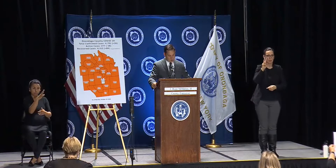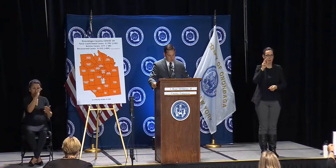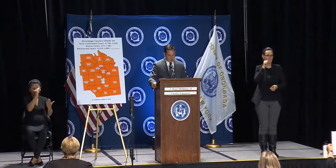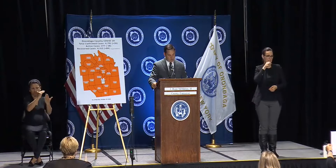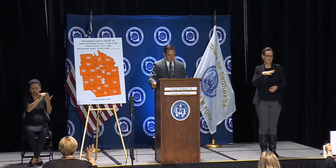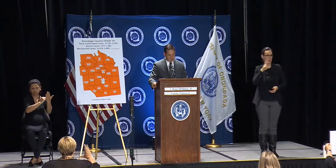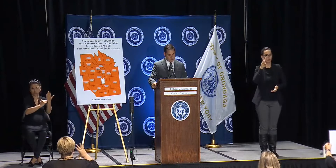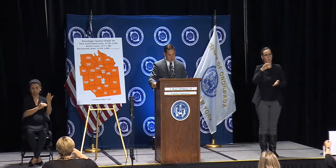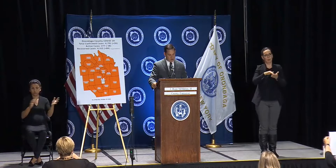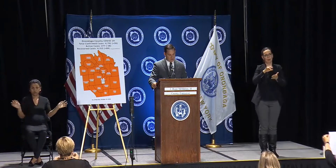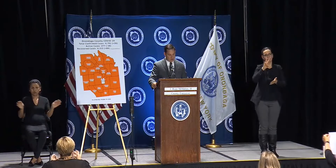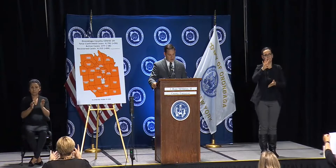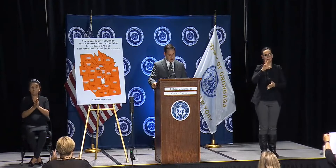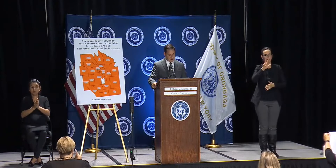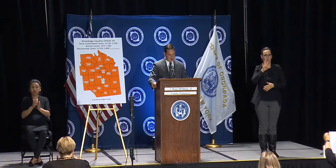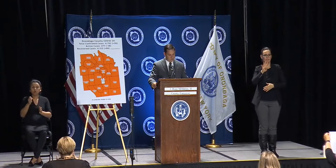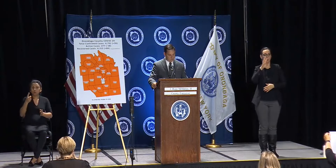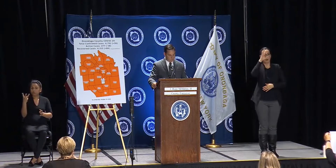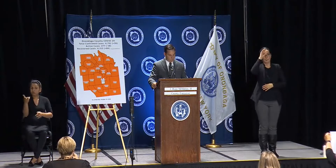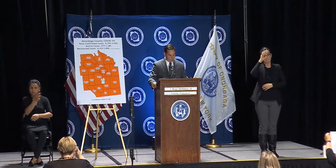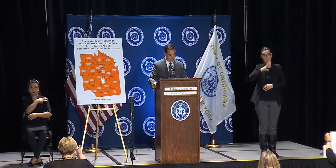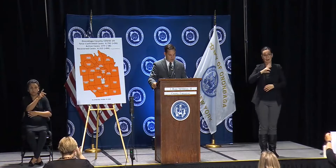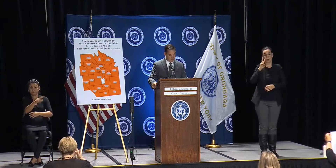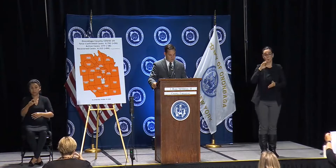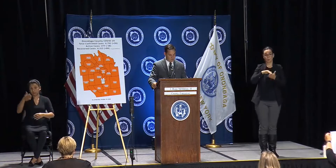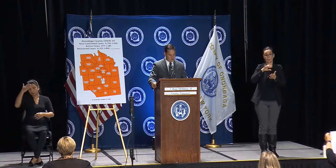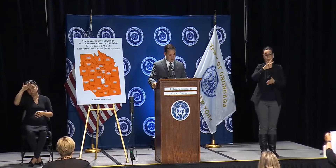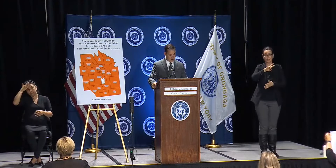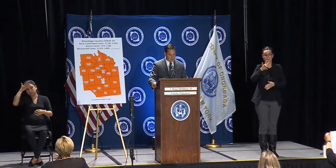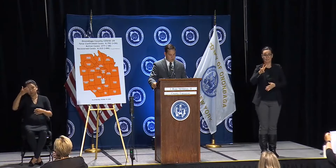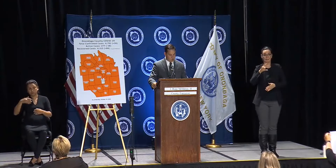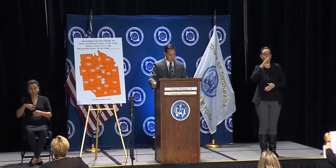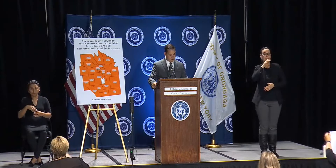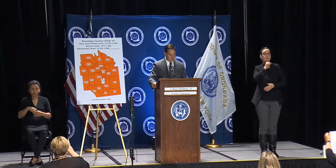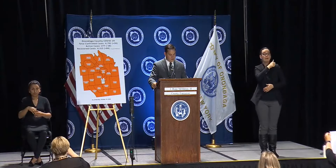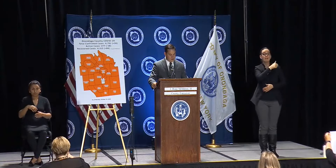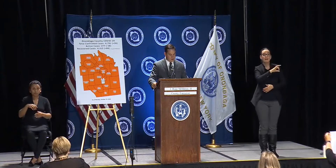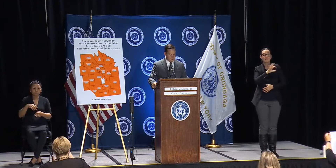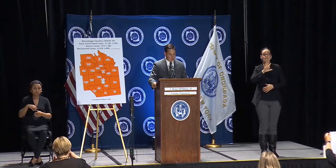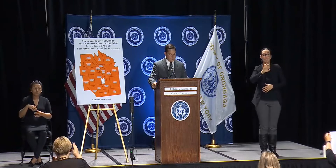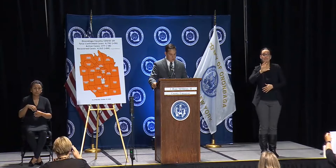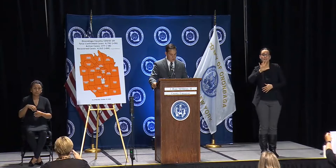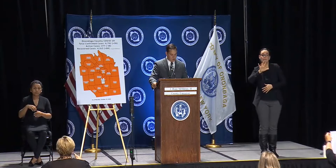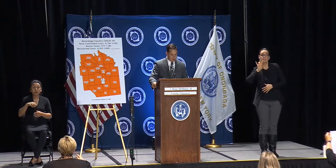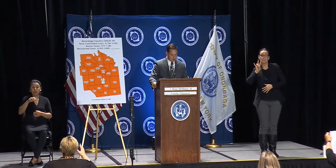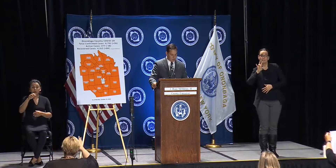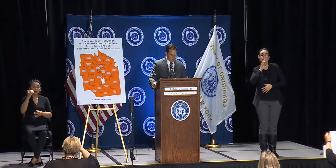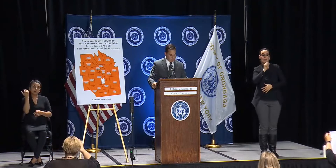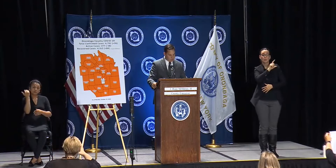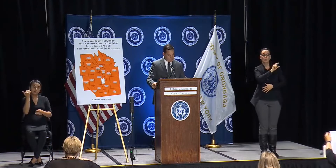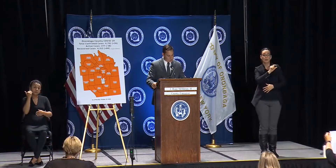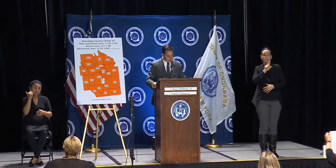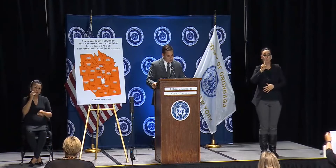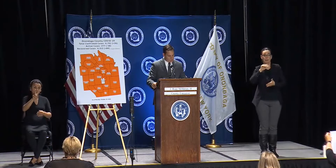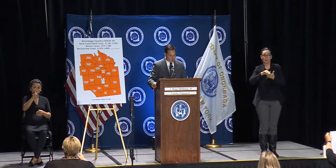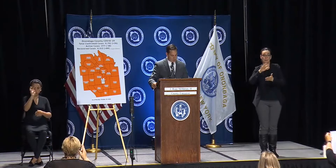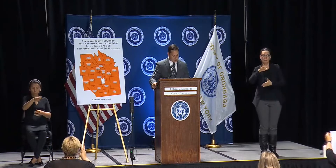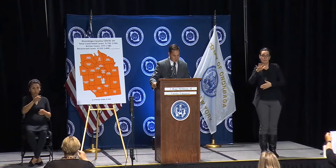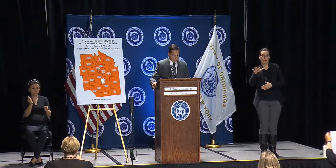male, 557 under 19, 1,055 in their 20s, 629 in their